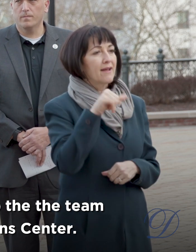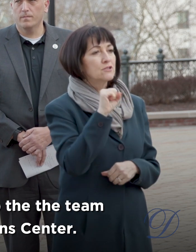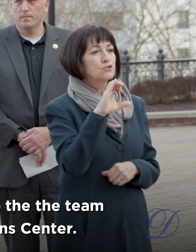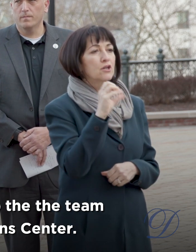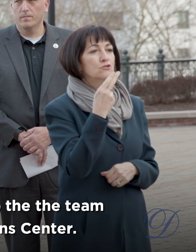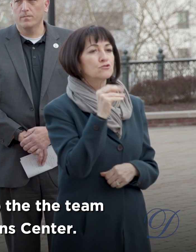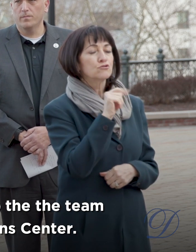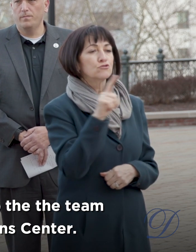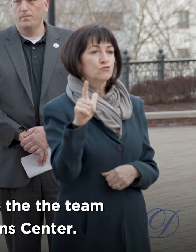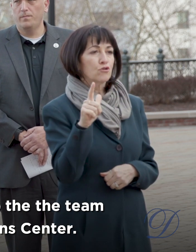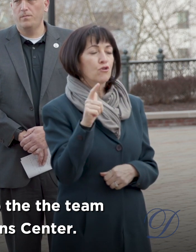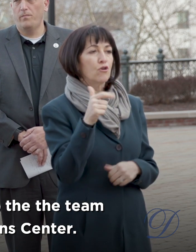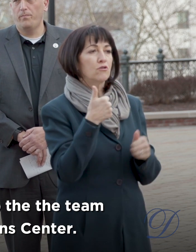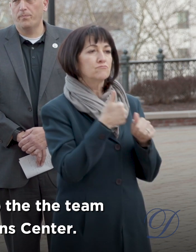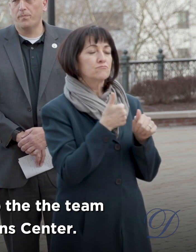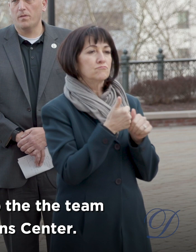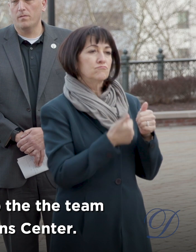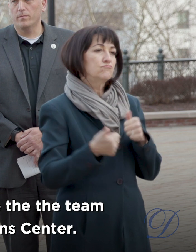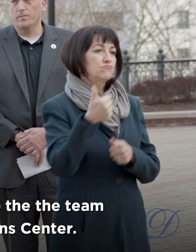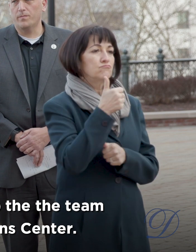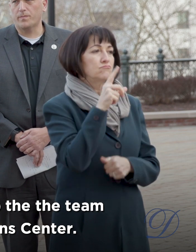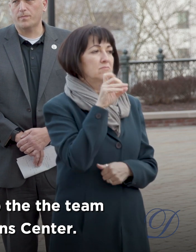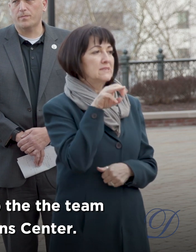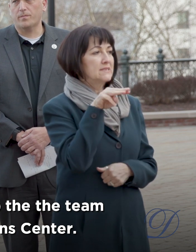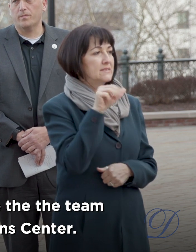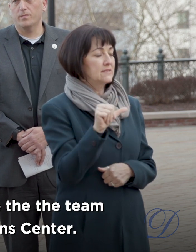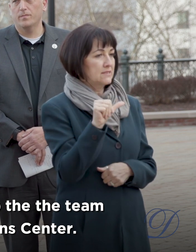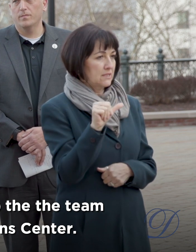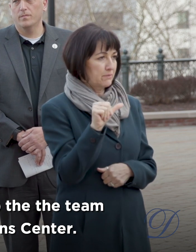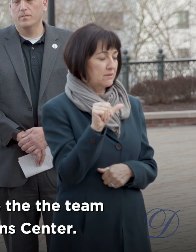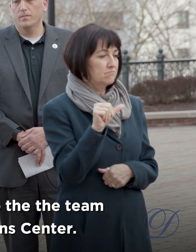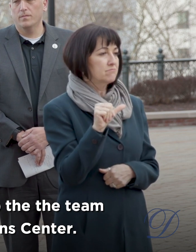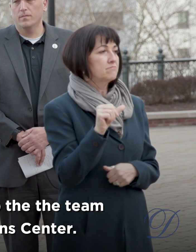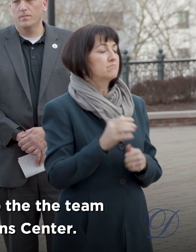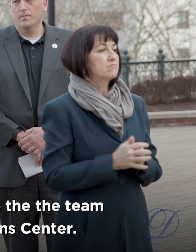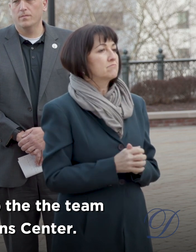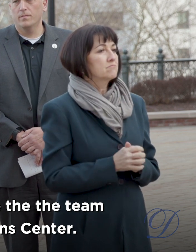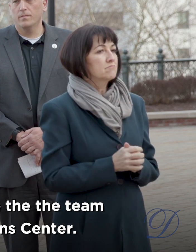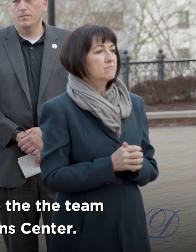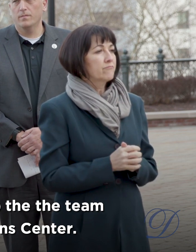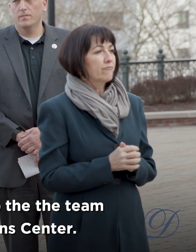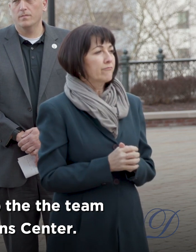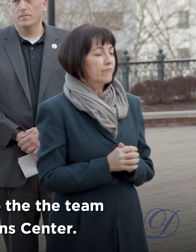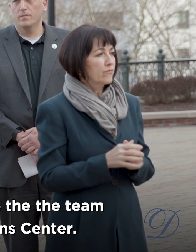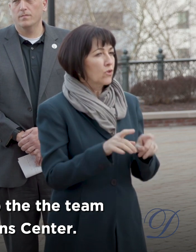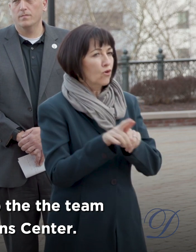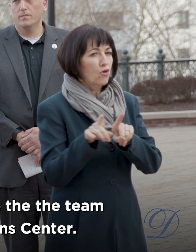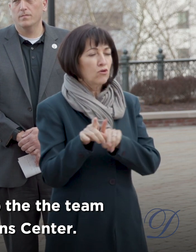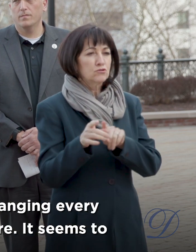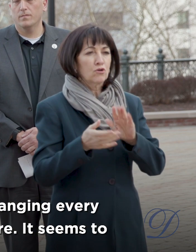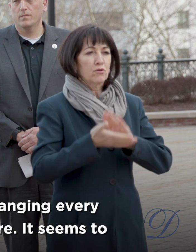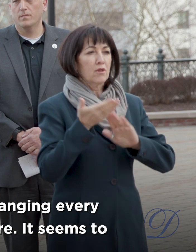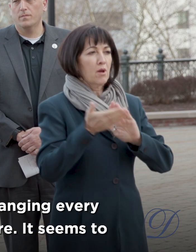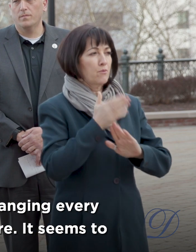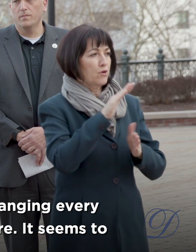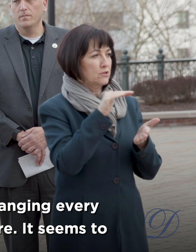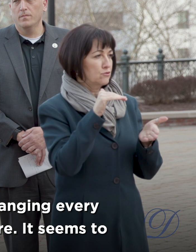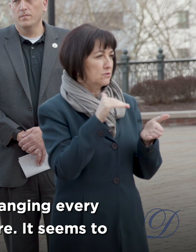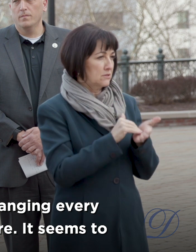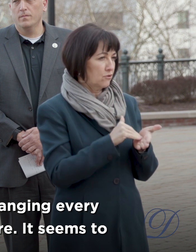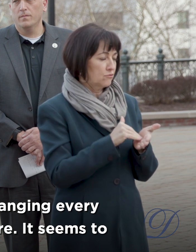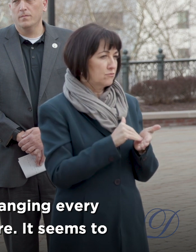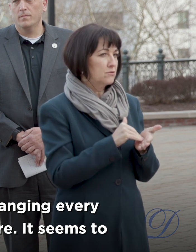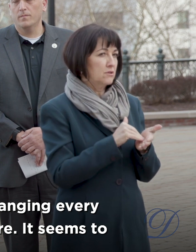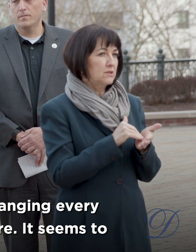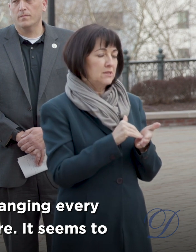who's heading up the team at DEMA and at the Operations Center.